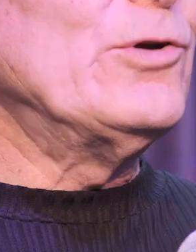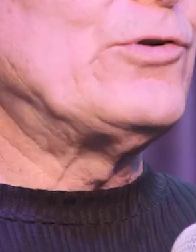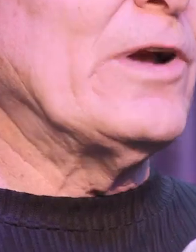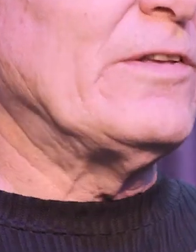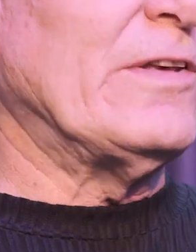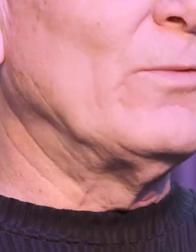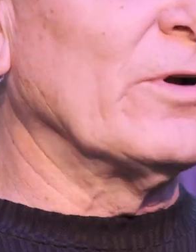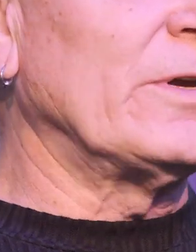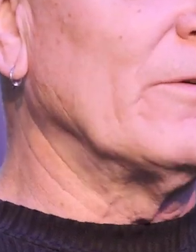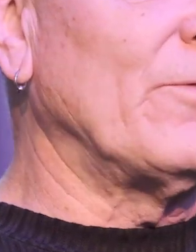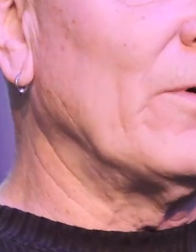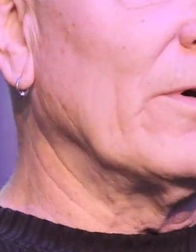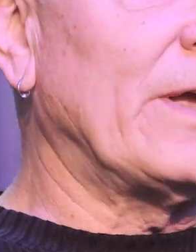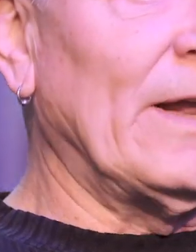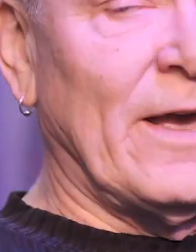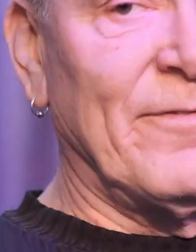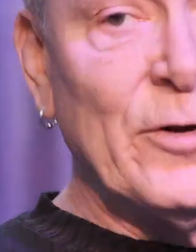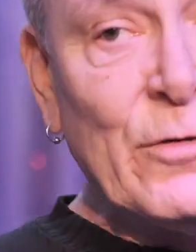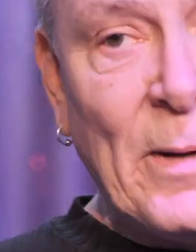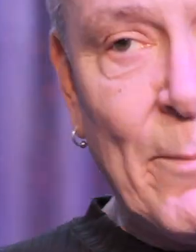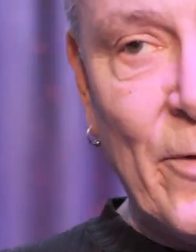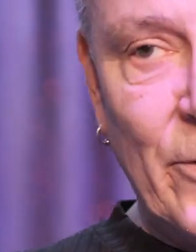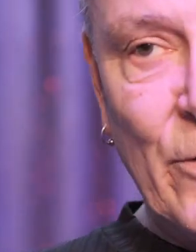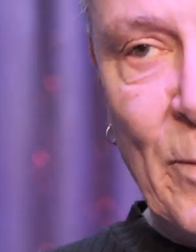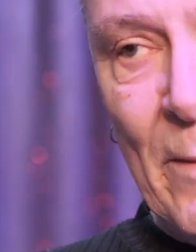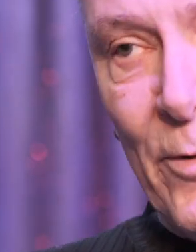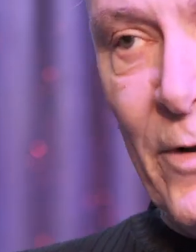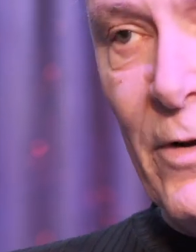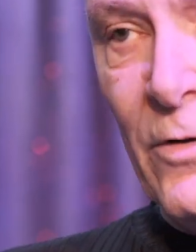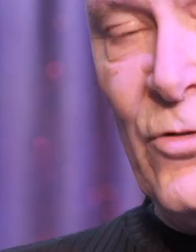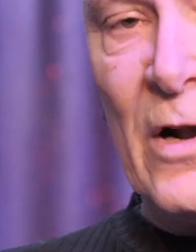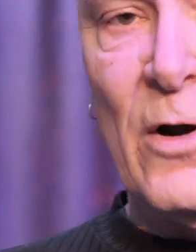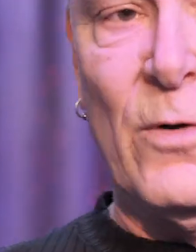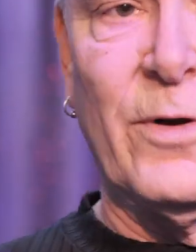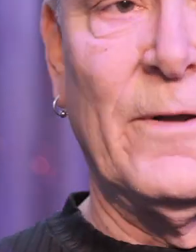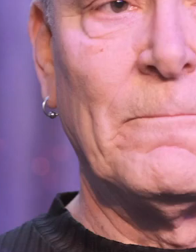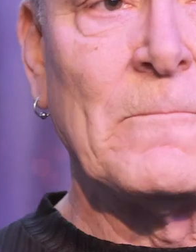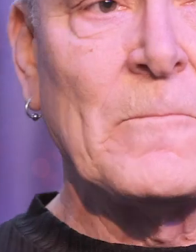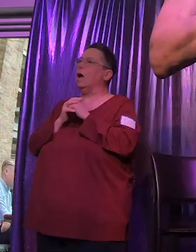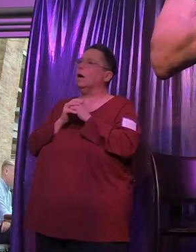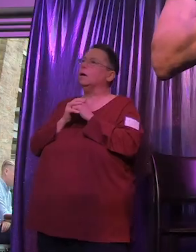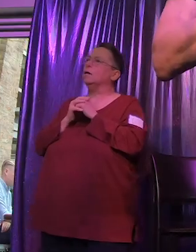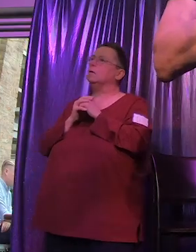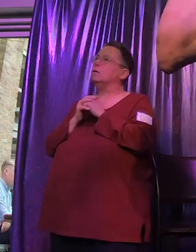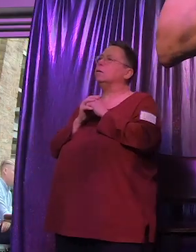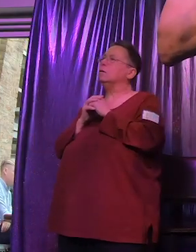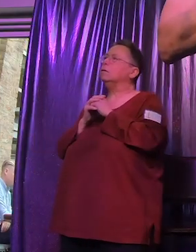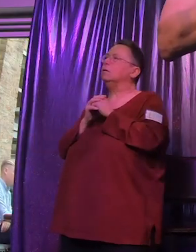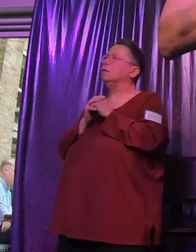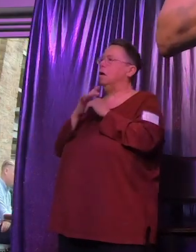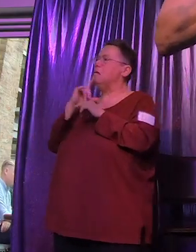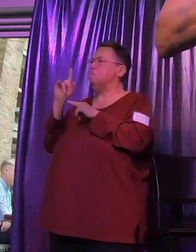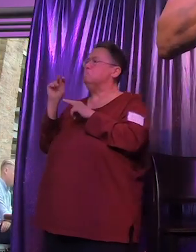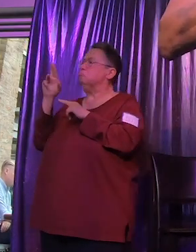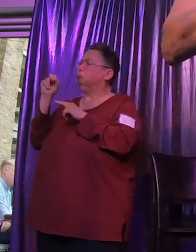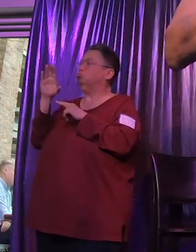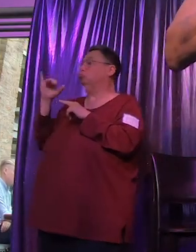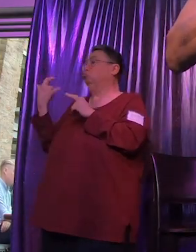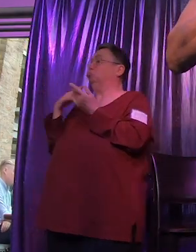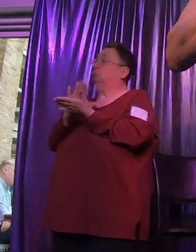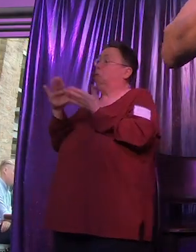And I knew Tracy working for Gay Life newspaper, the newspaper that Chuck owned. And